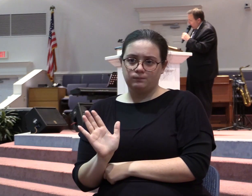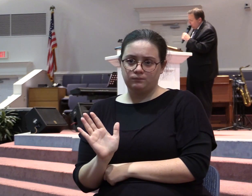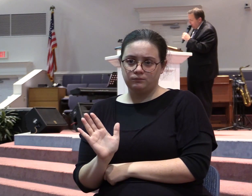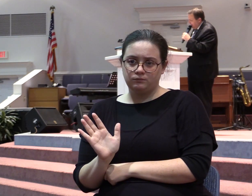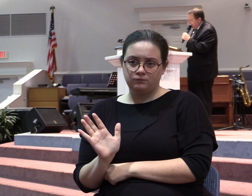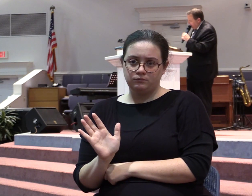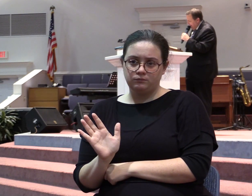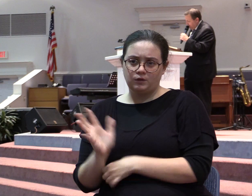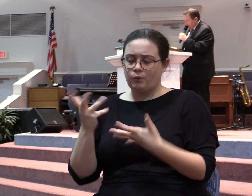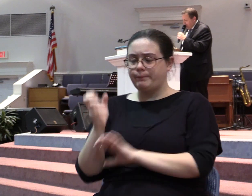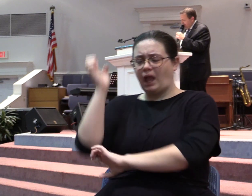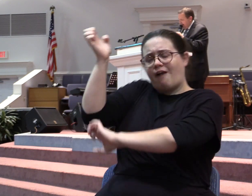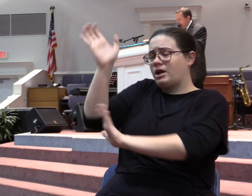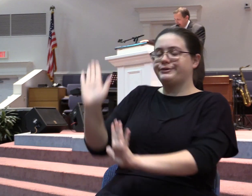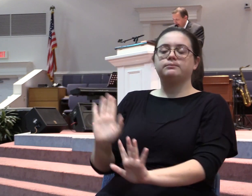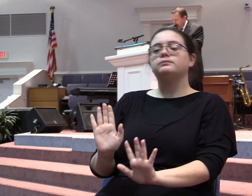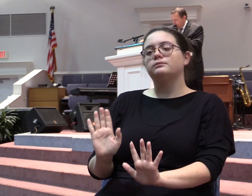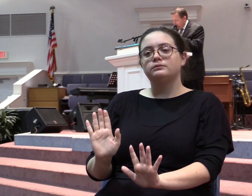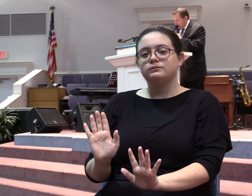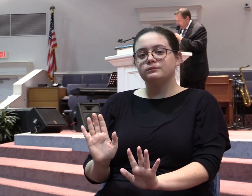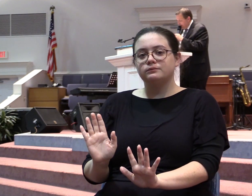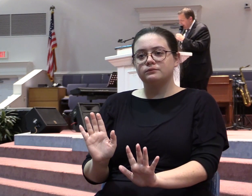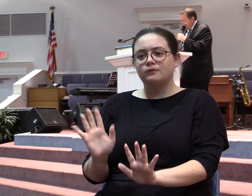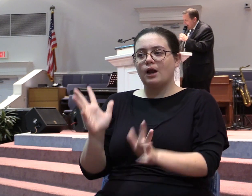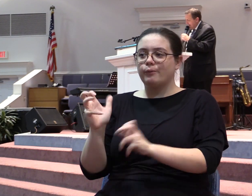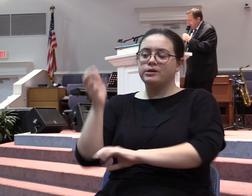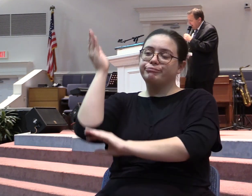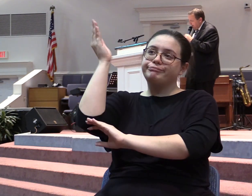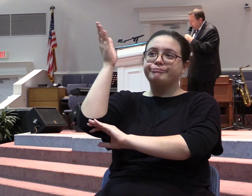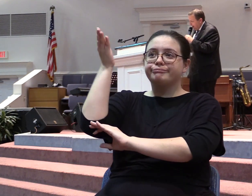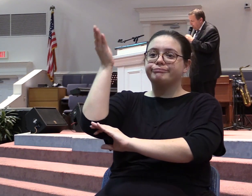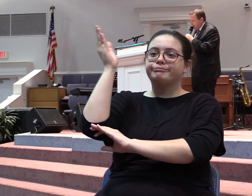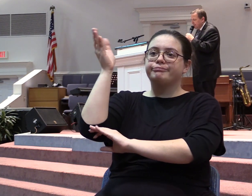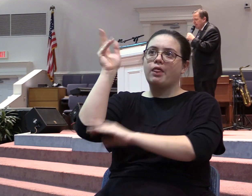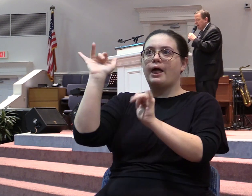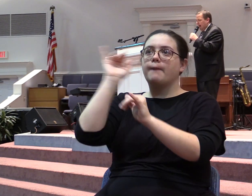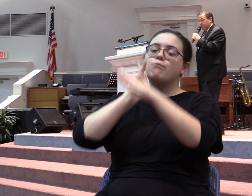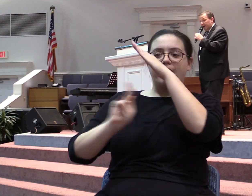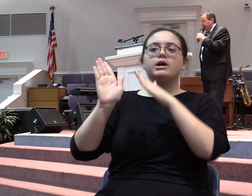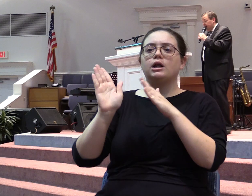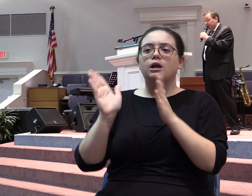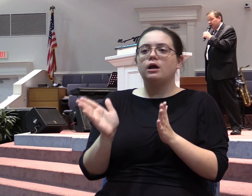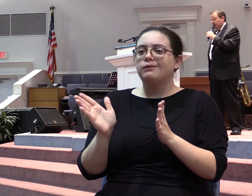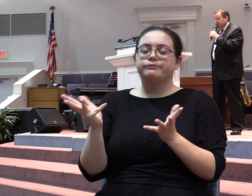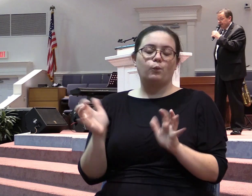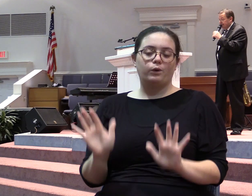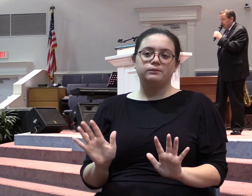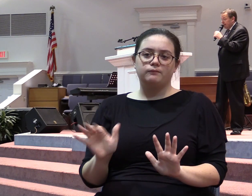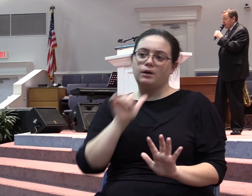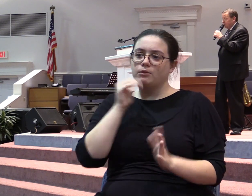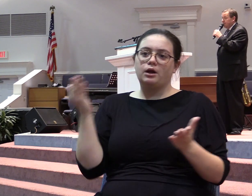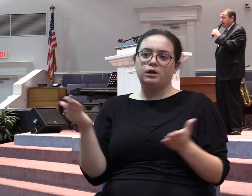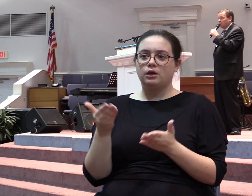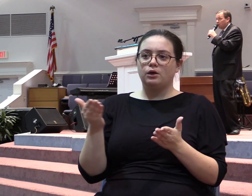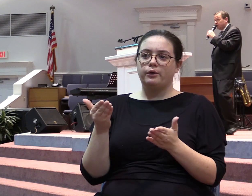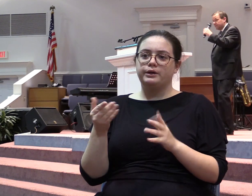I don't want to be an evangelist tonight. I don't want to speak as a prophet. I'm not here as an